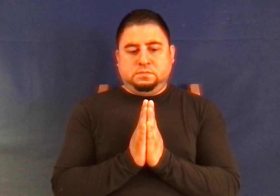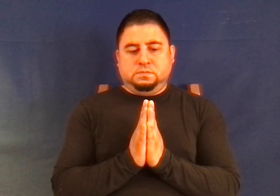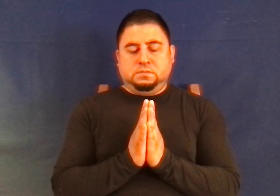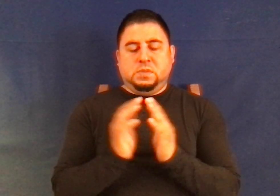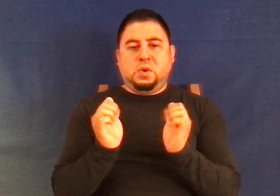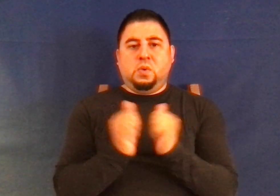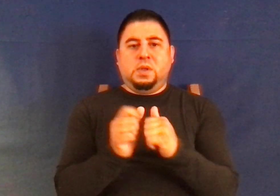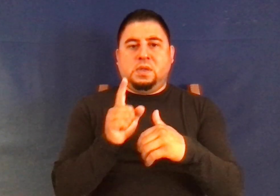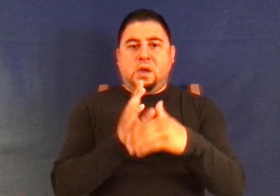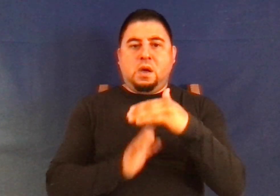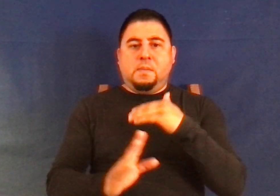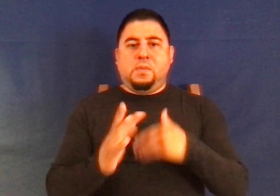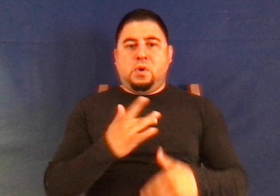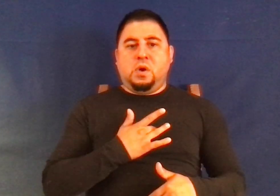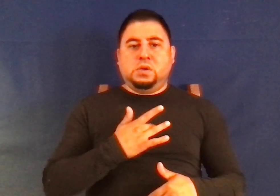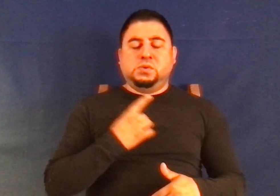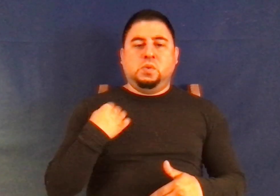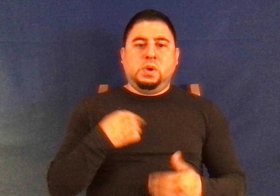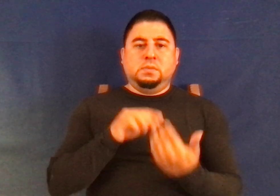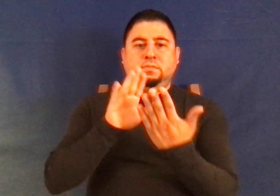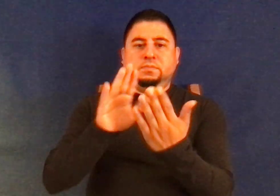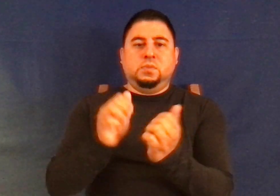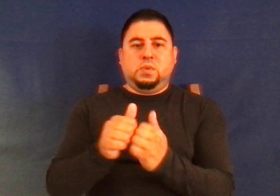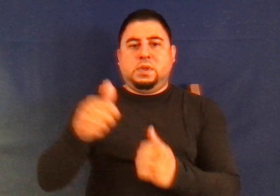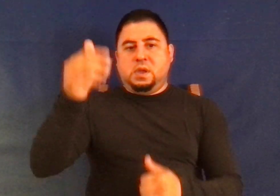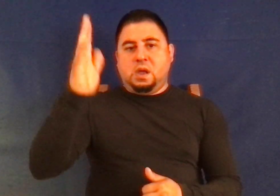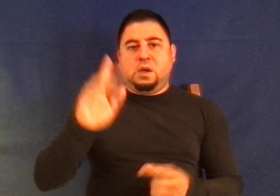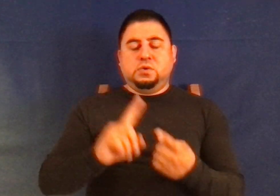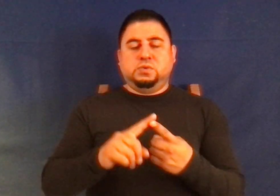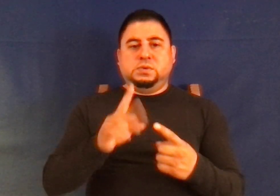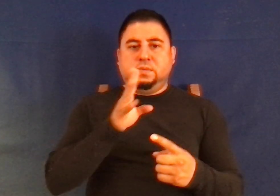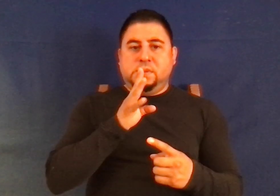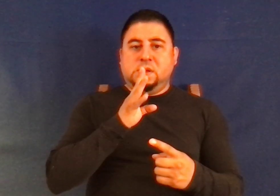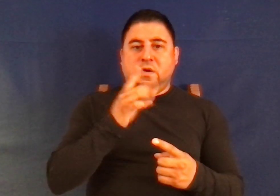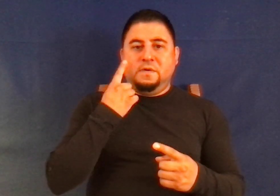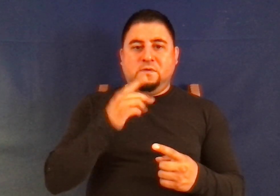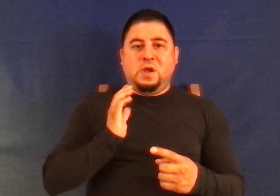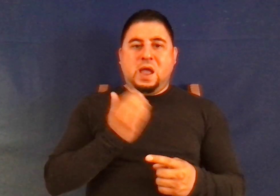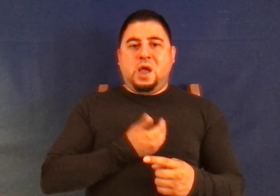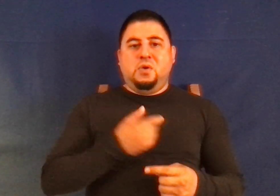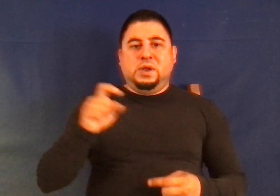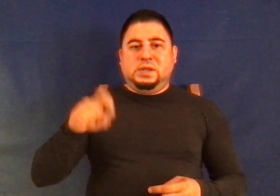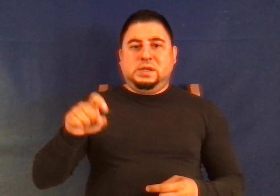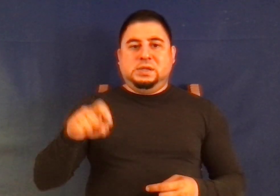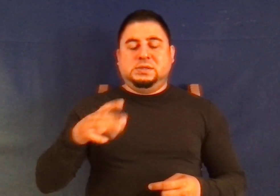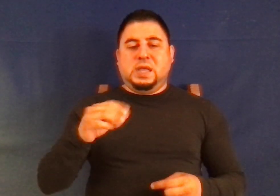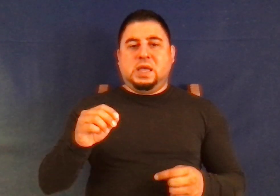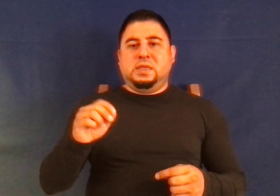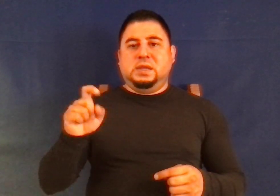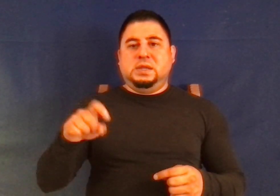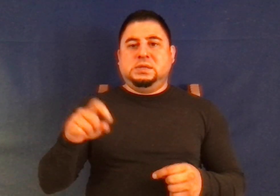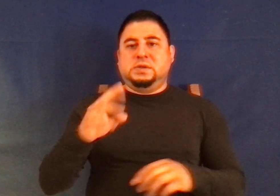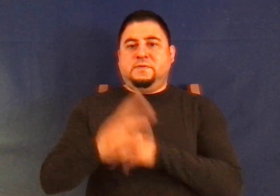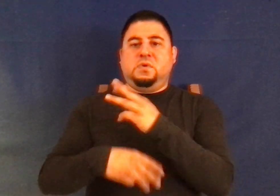humble hearts, we come before God to speak for our needs and those of the world.